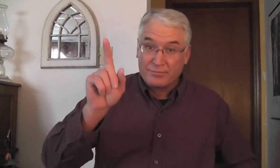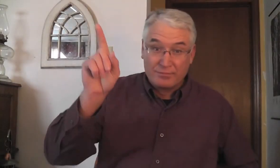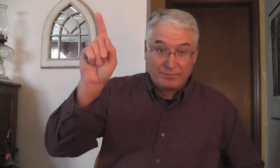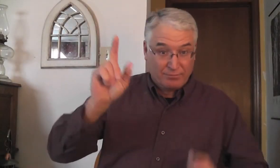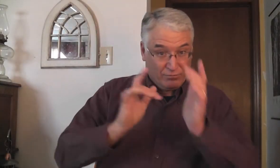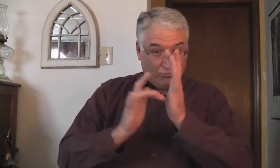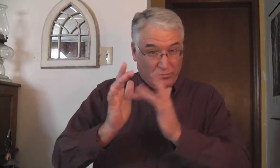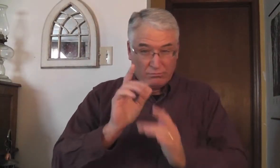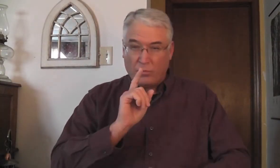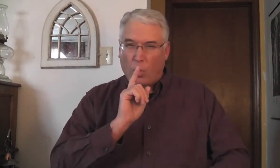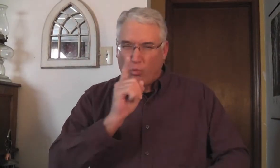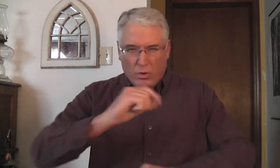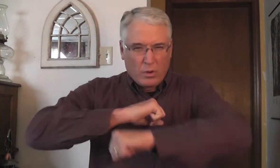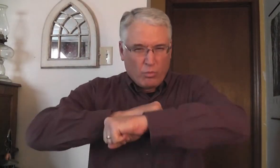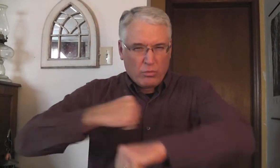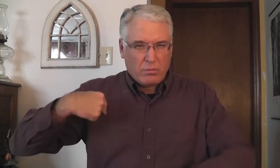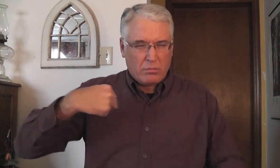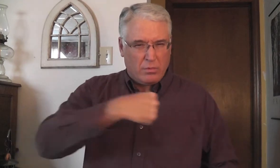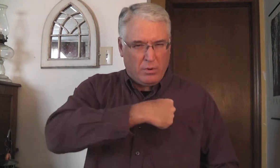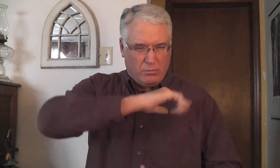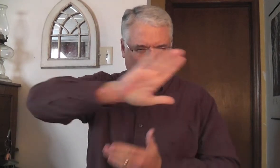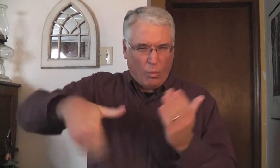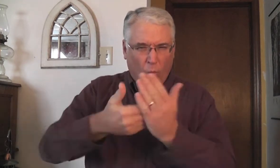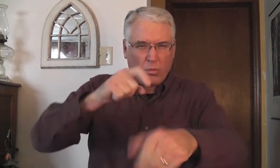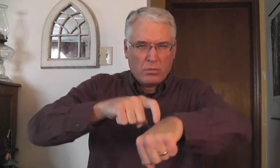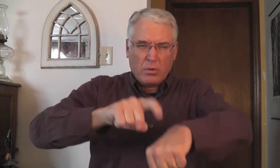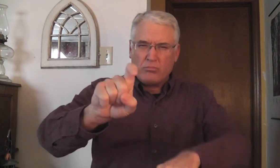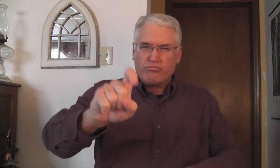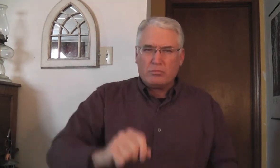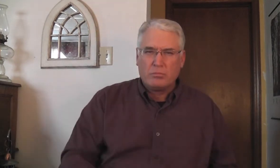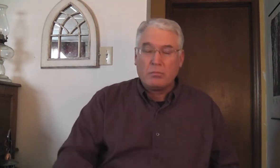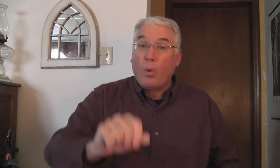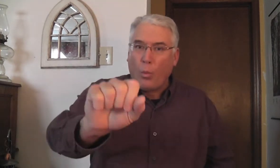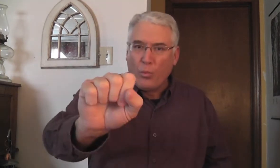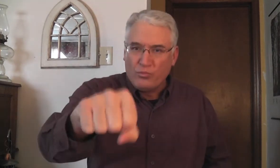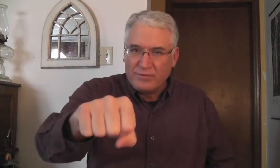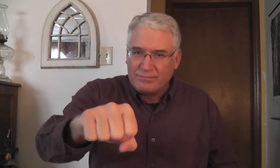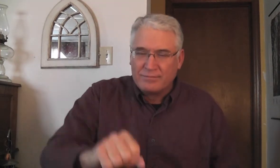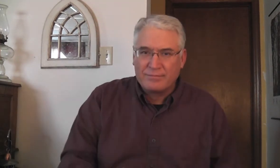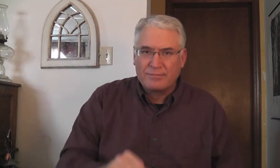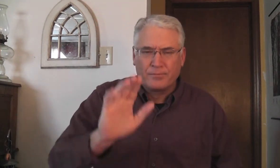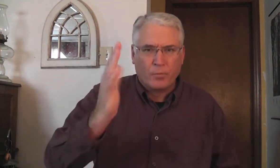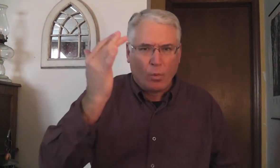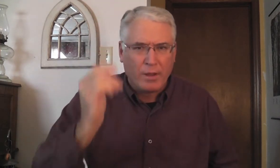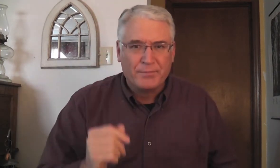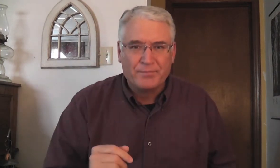Question: does Jesus really protect us all the time? Oh, yes.